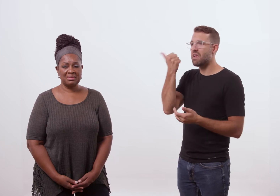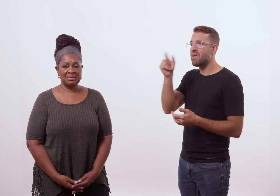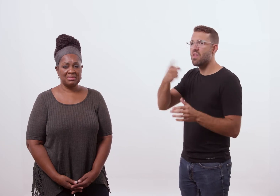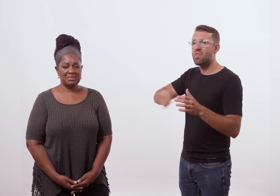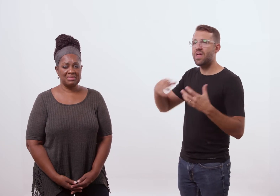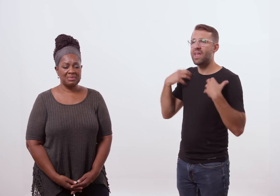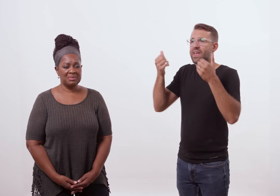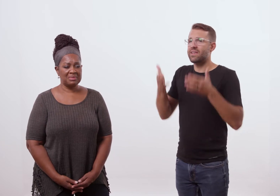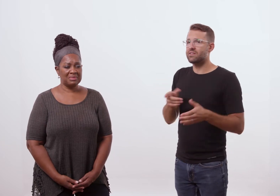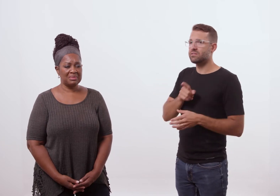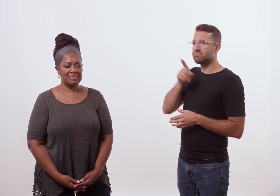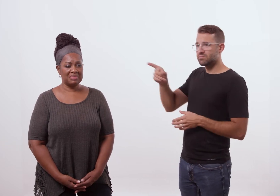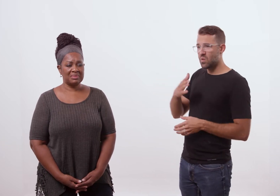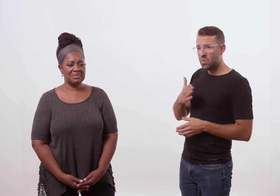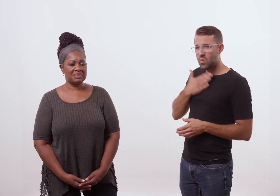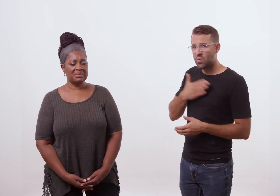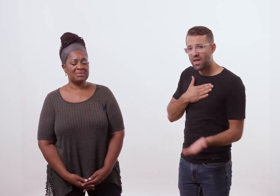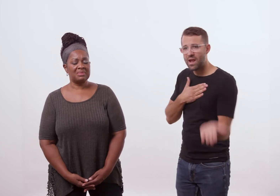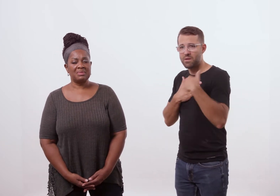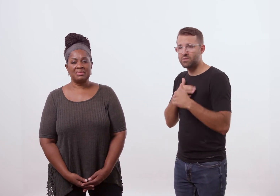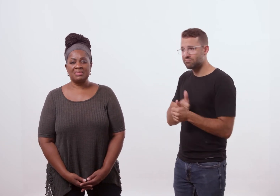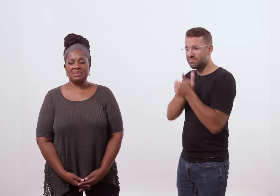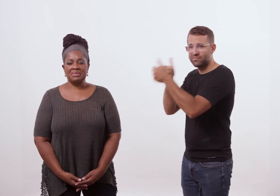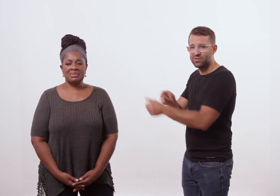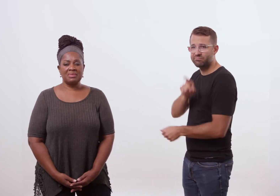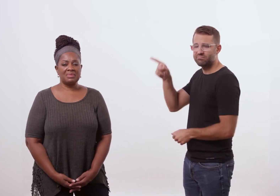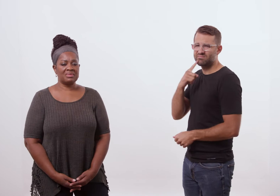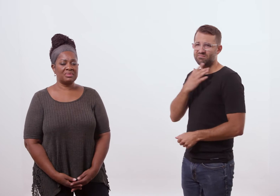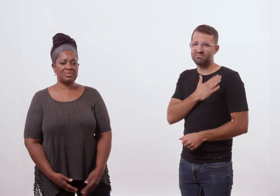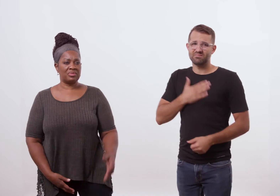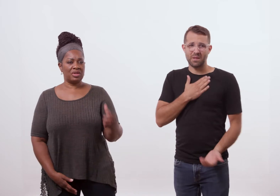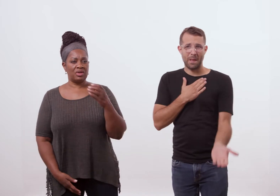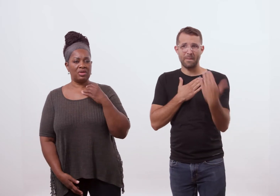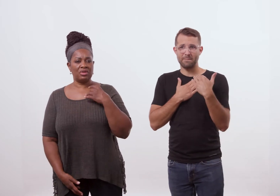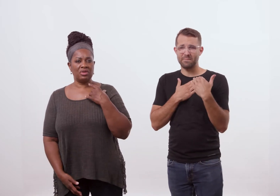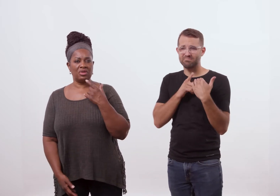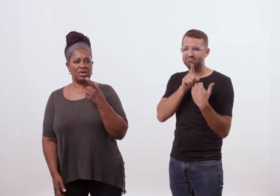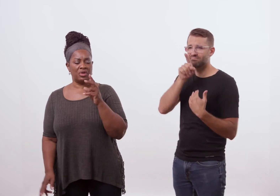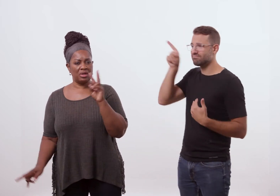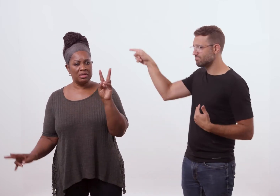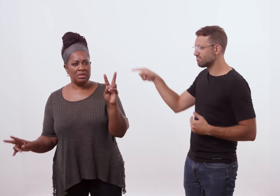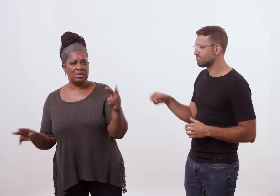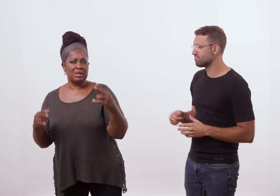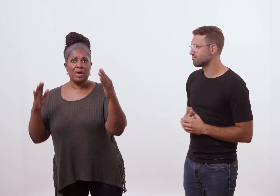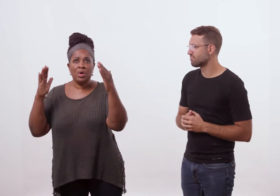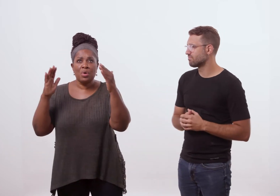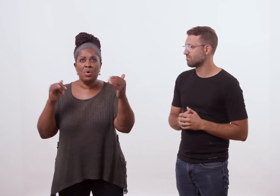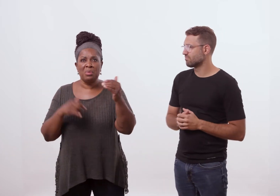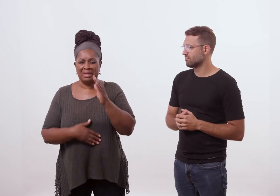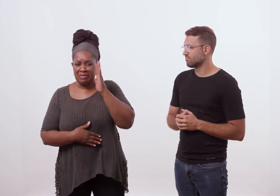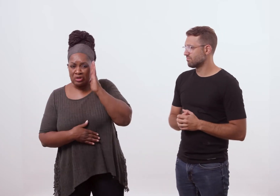me, let him do so now. I'm going. Cutter gazes in forlorn hope at the